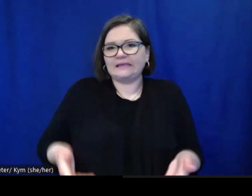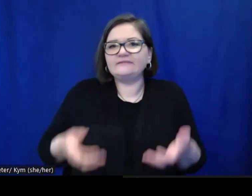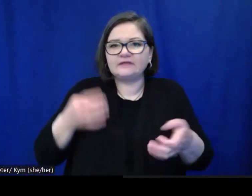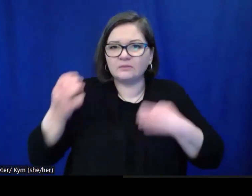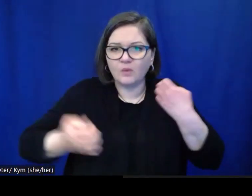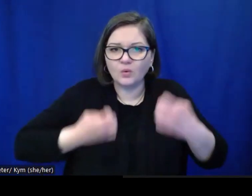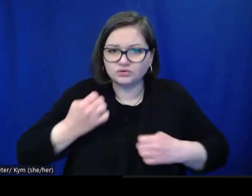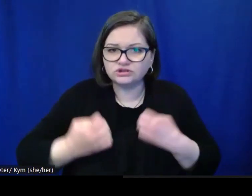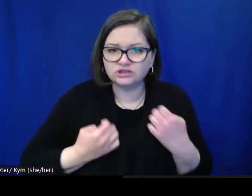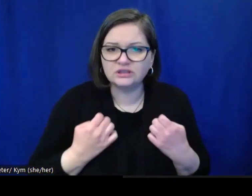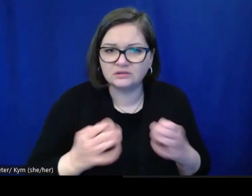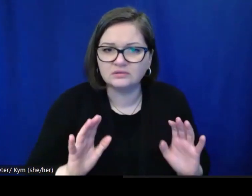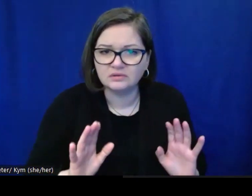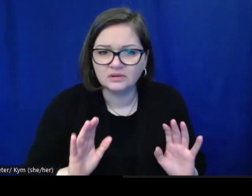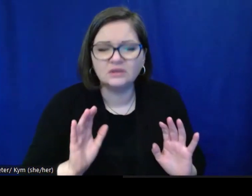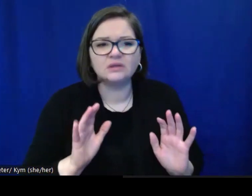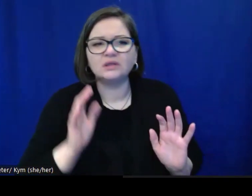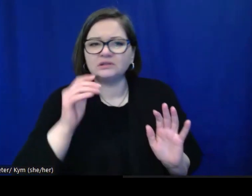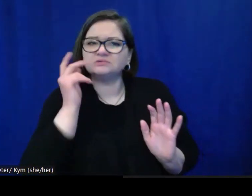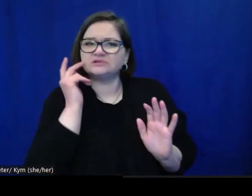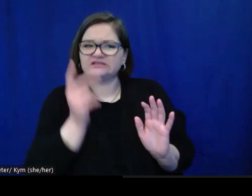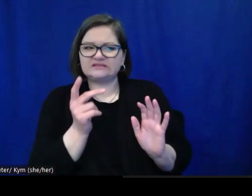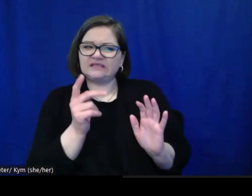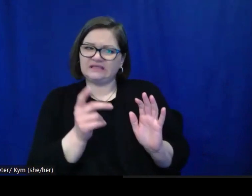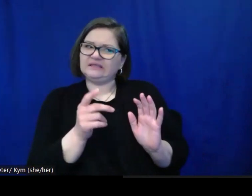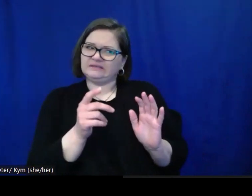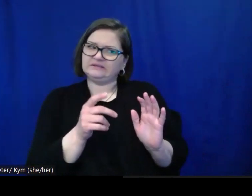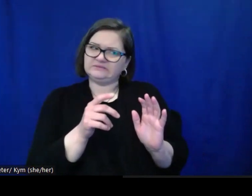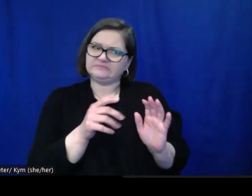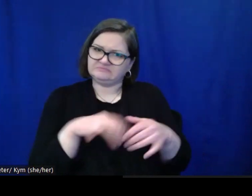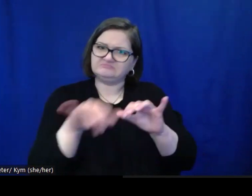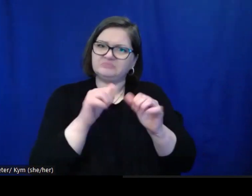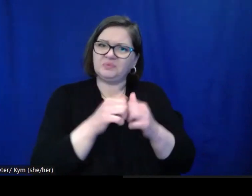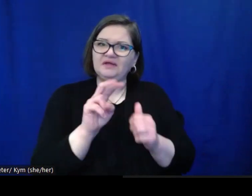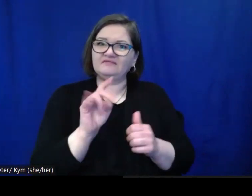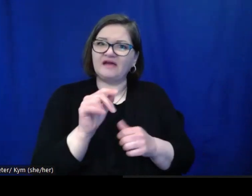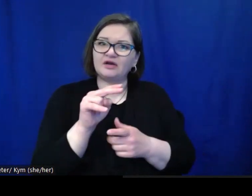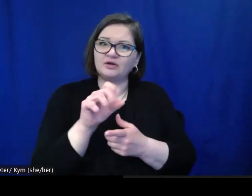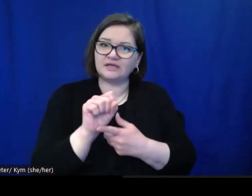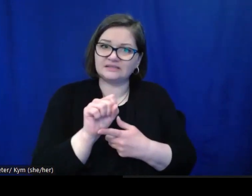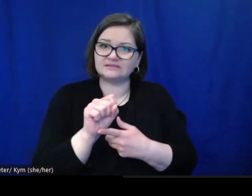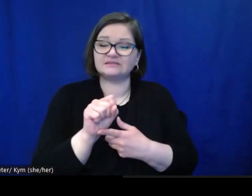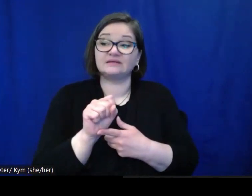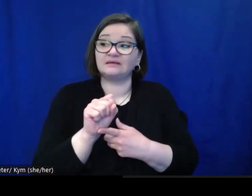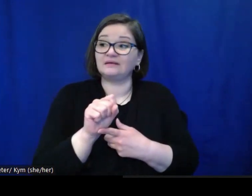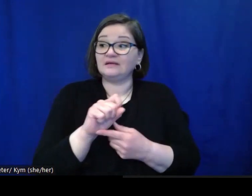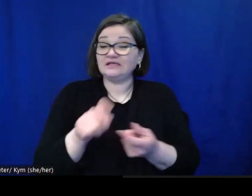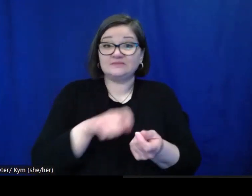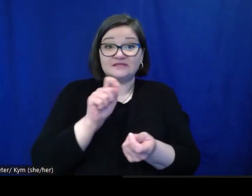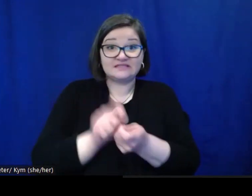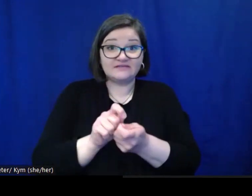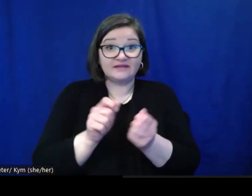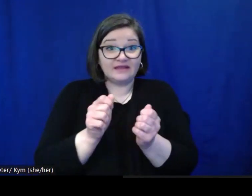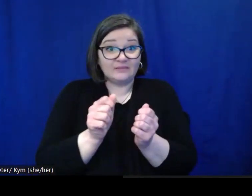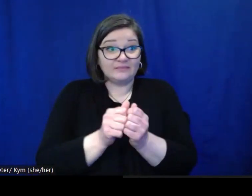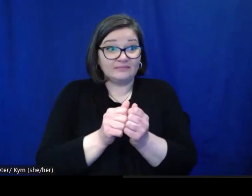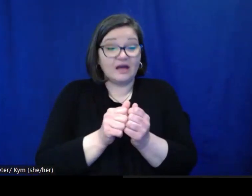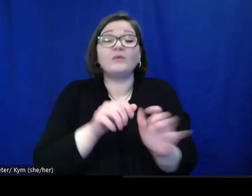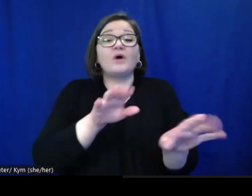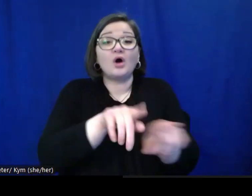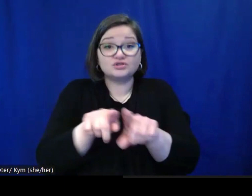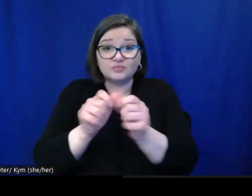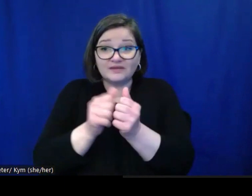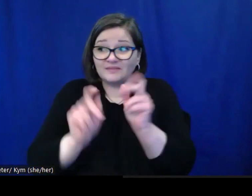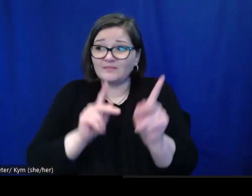you will see within veterans, even with veterans who didn't know the people they lost.